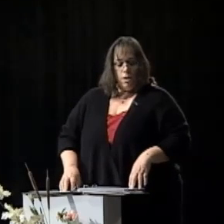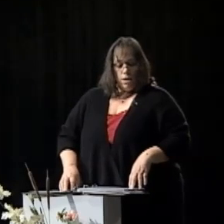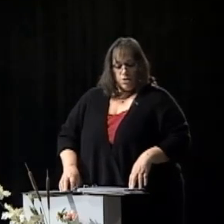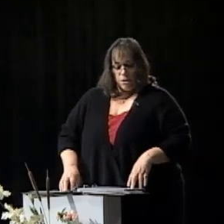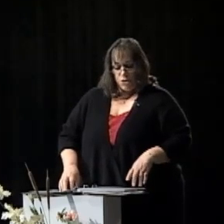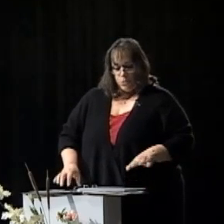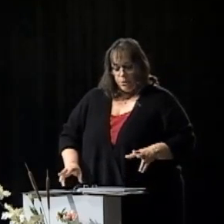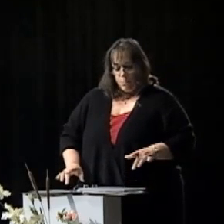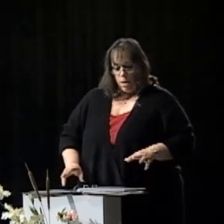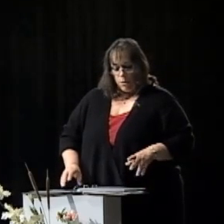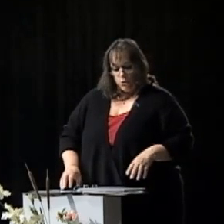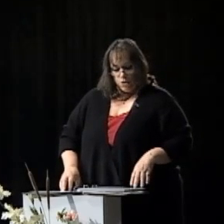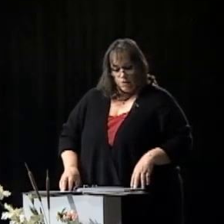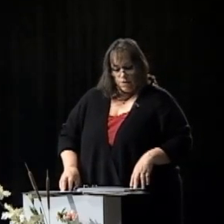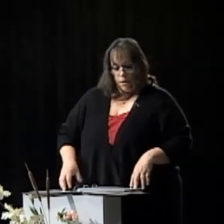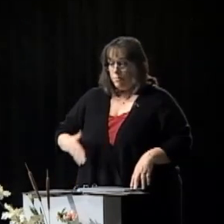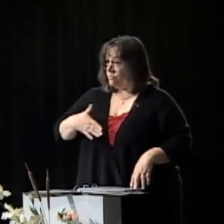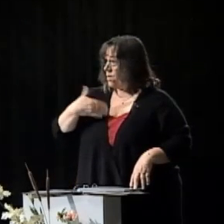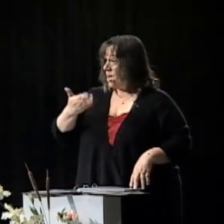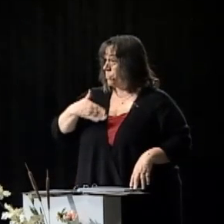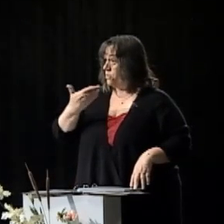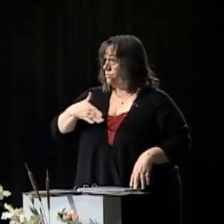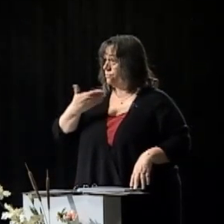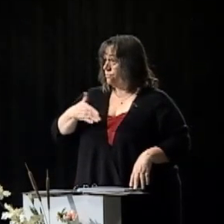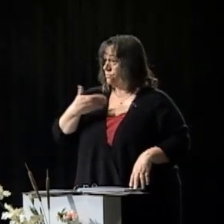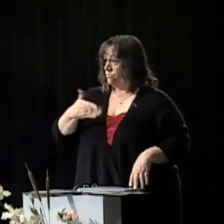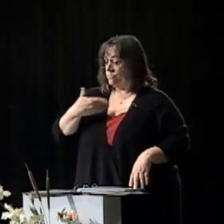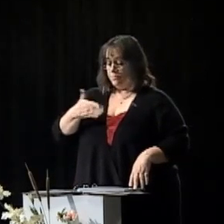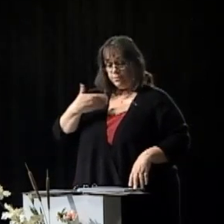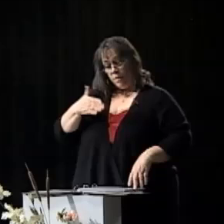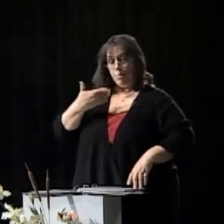So let's do some emotions. Happy. I'm happy.